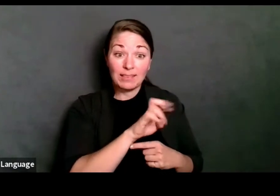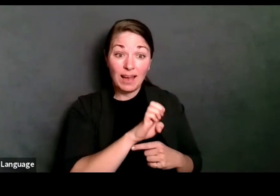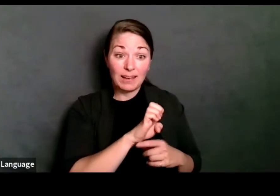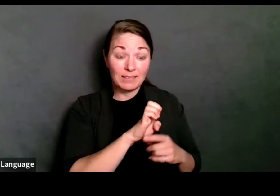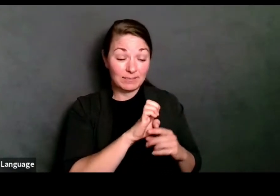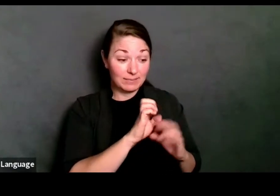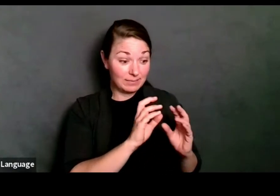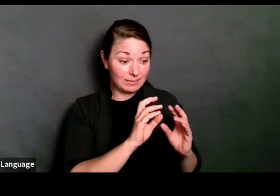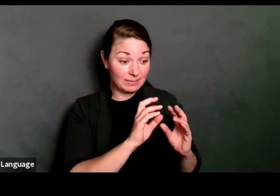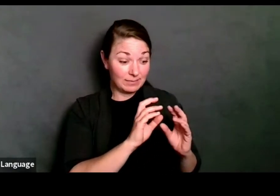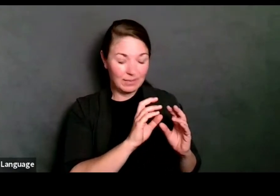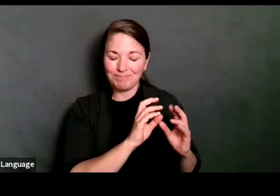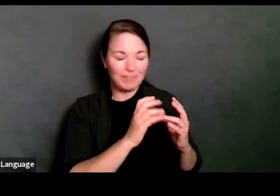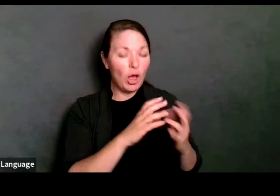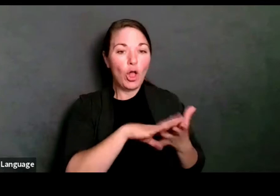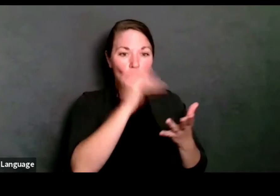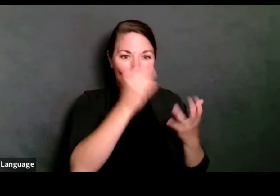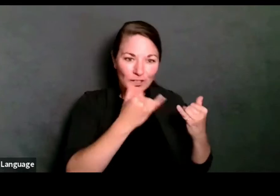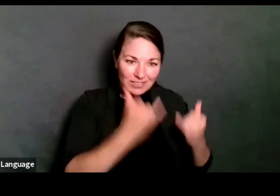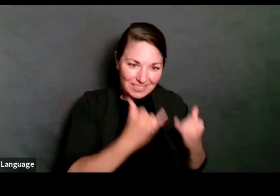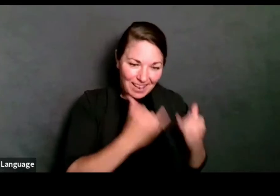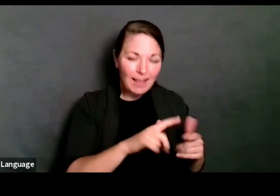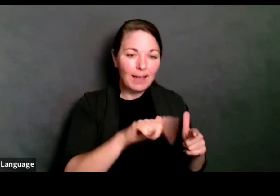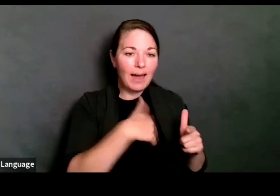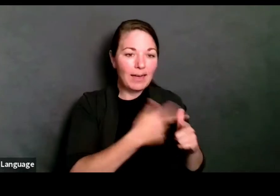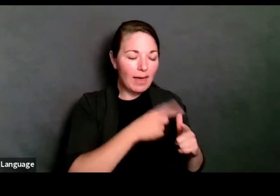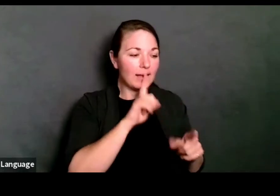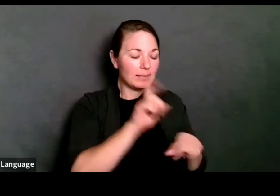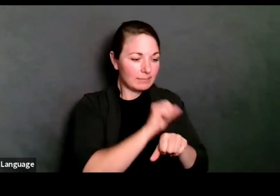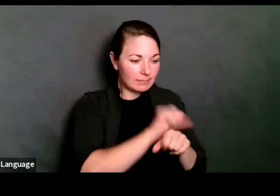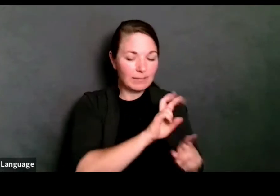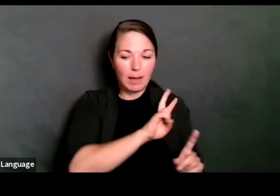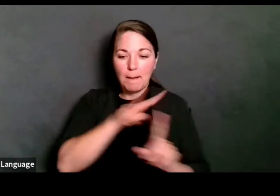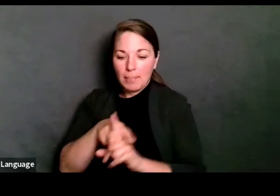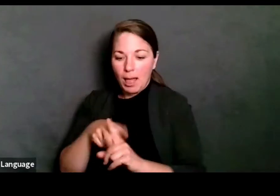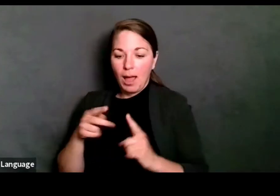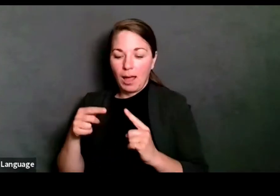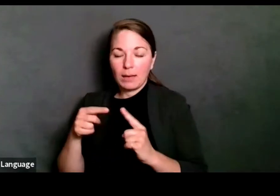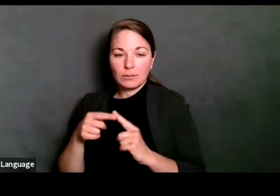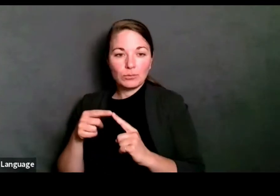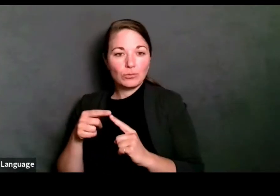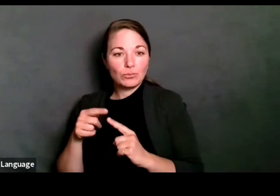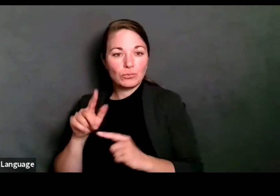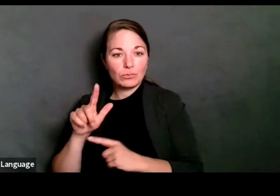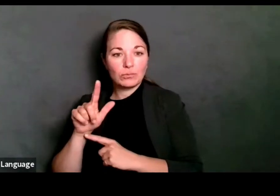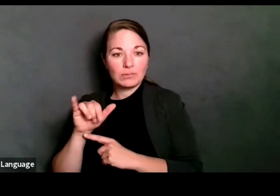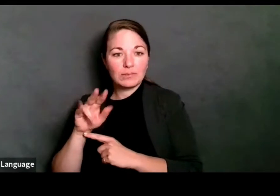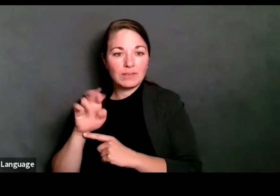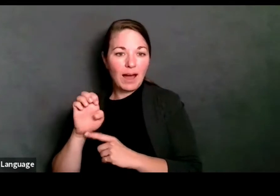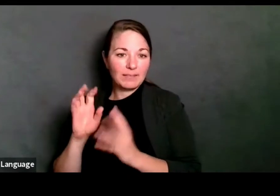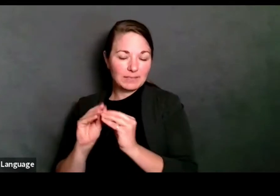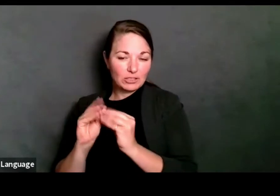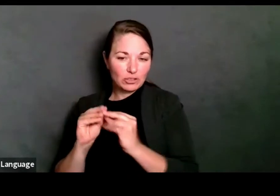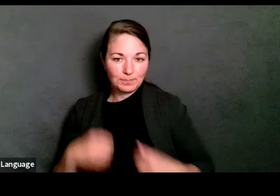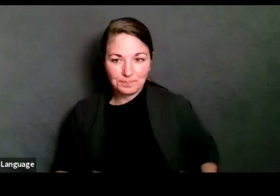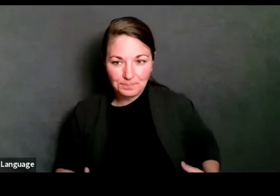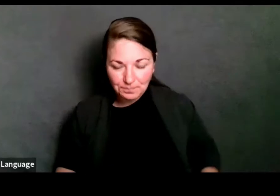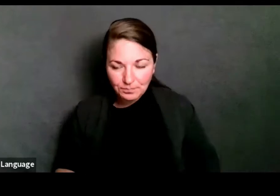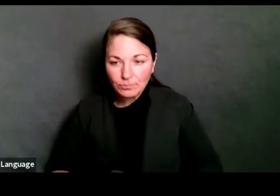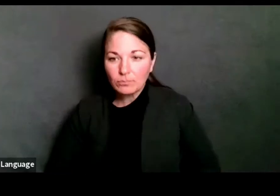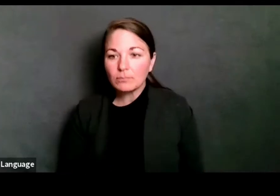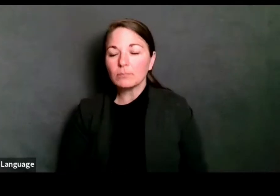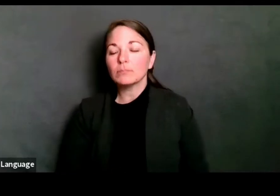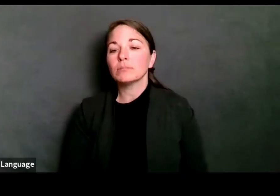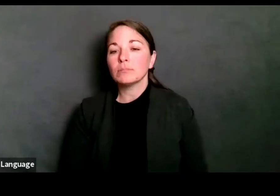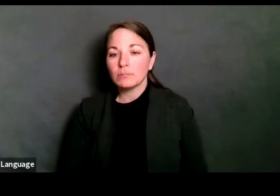it into actual praxis. There is just so much to talk about on this subject, so let's jump right in. I